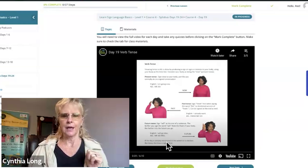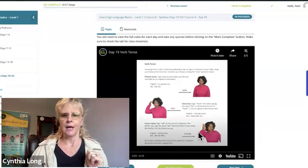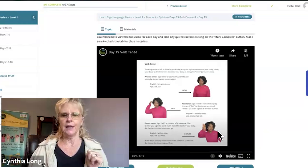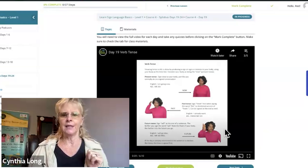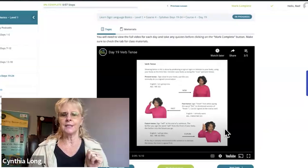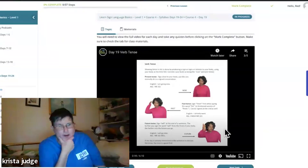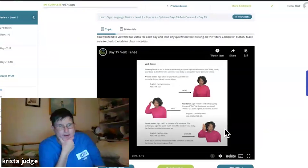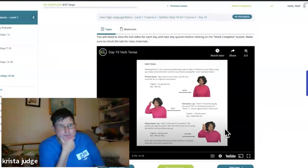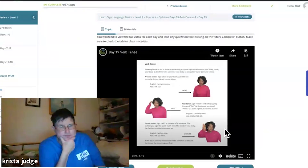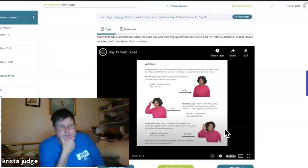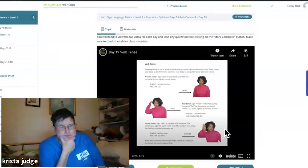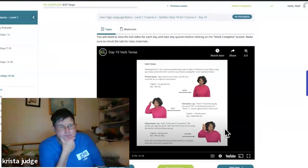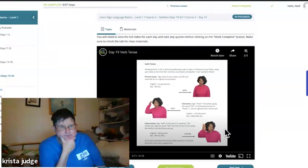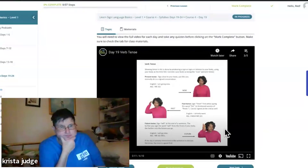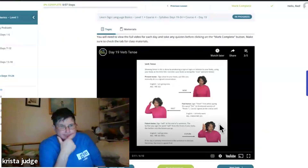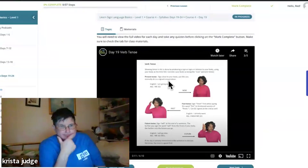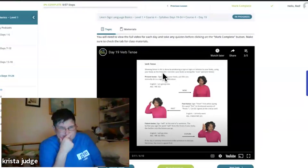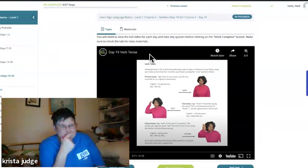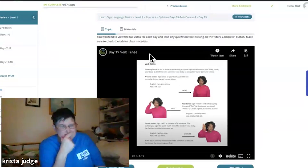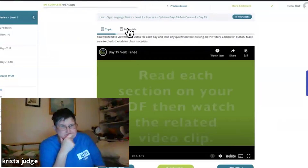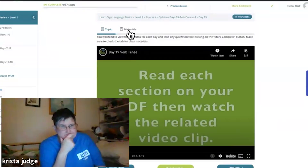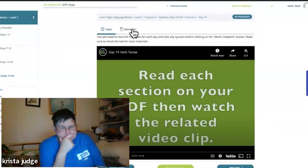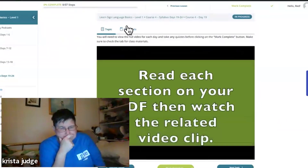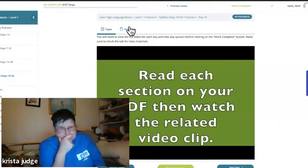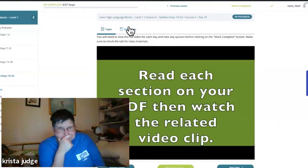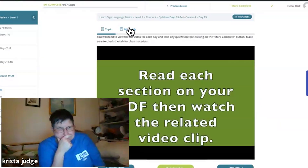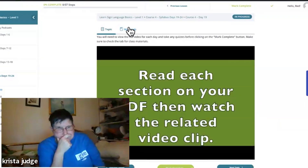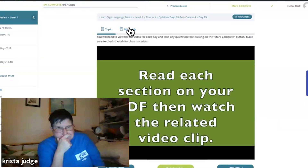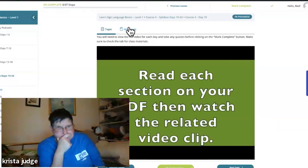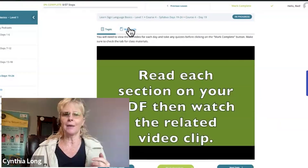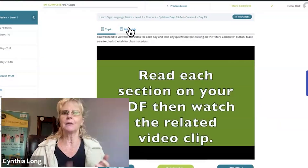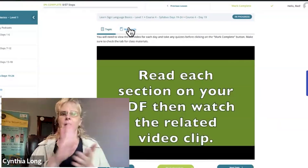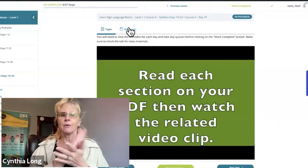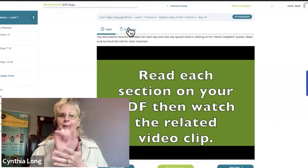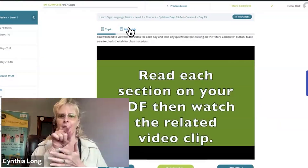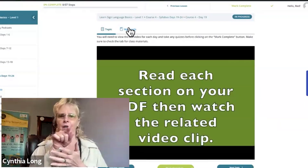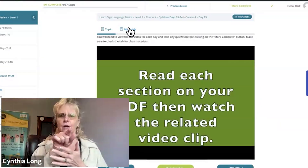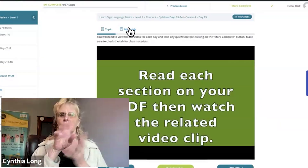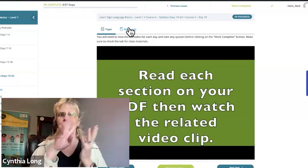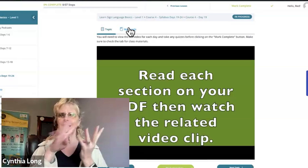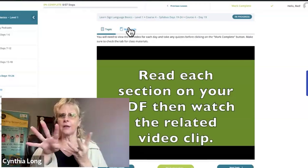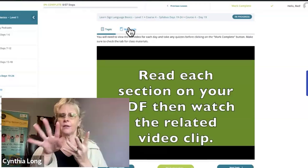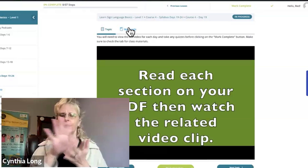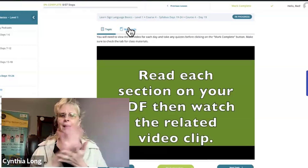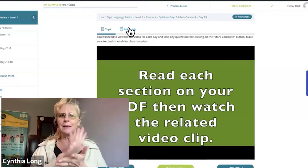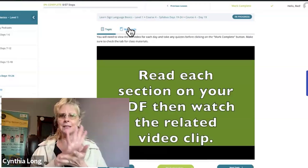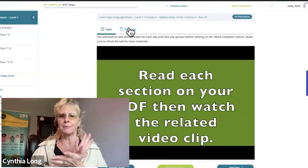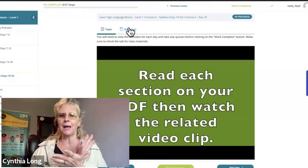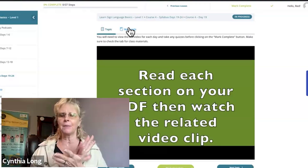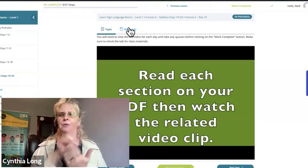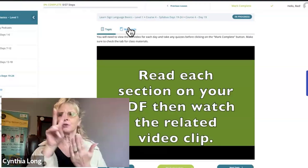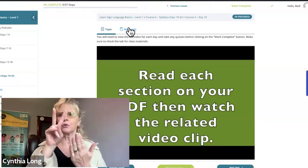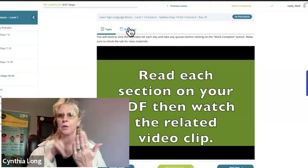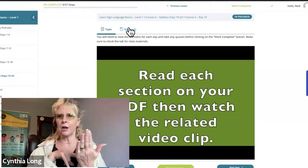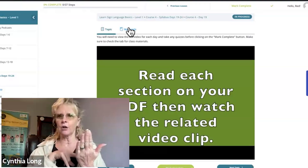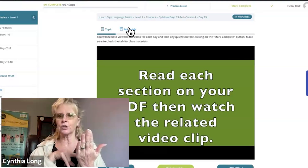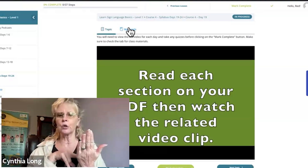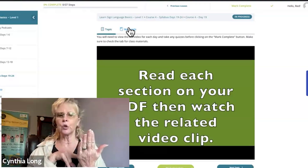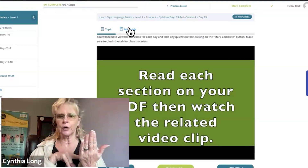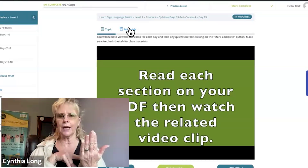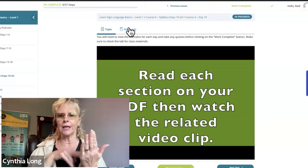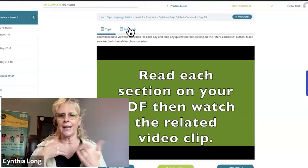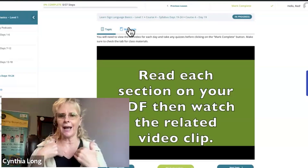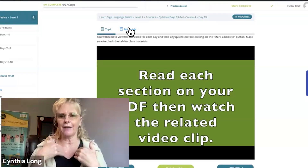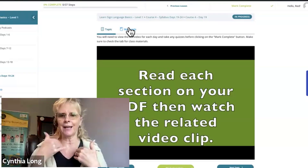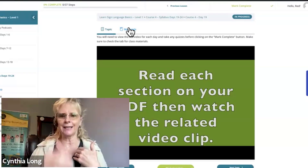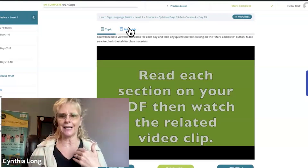own. Oh, okay. And it's a paper you can download if you hit the material tab right there. Oh, You can okay. download that piece of paper so you can